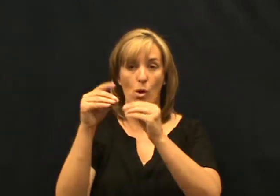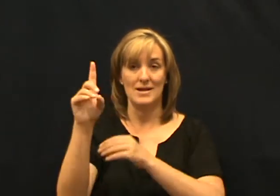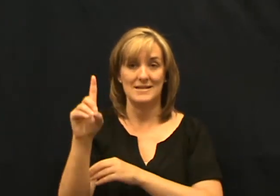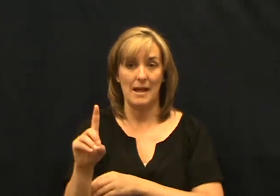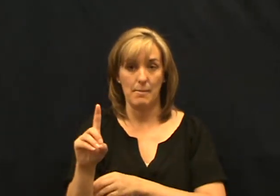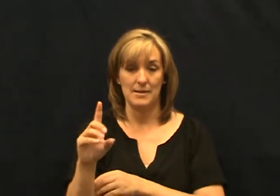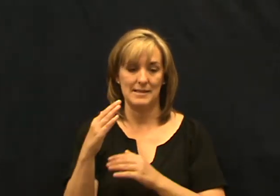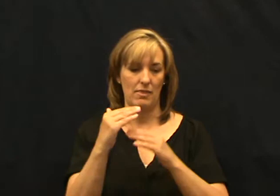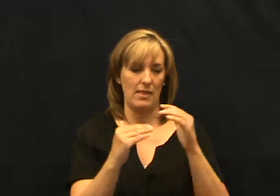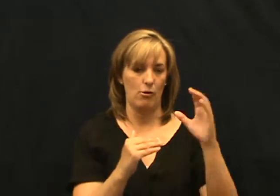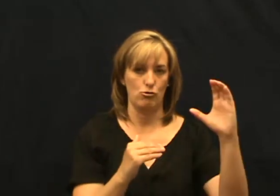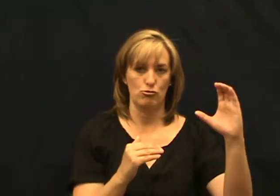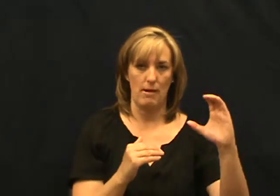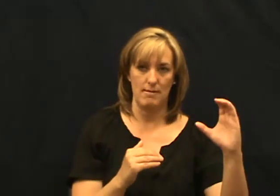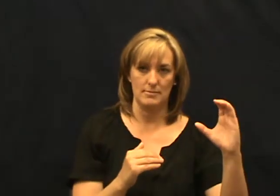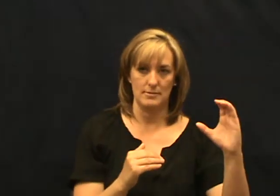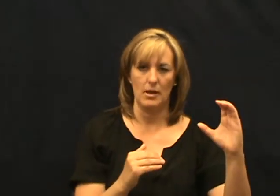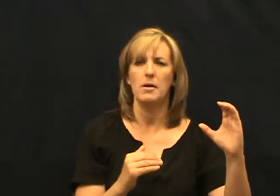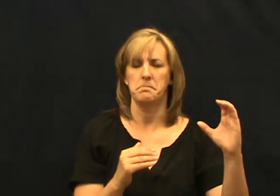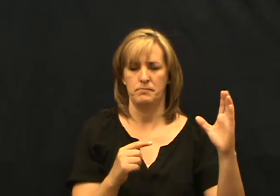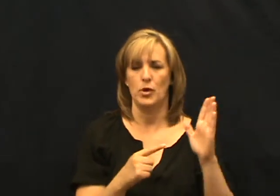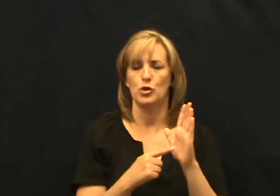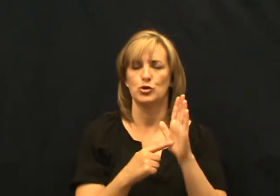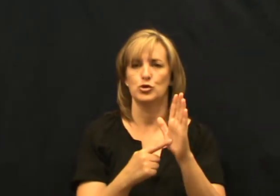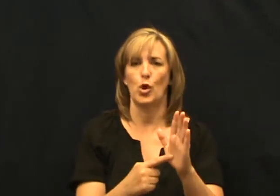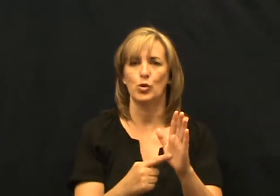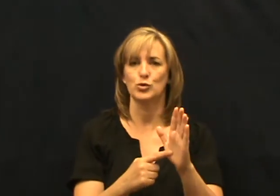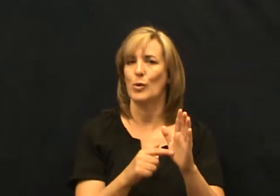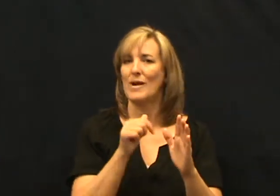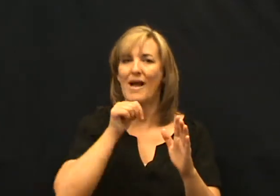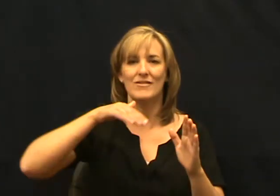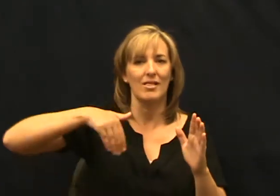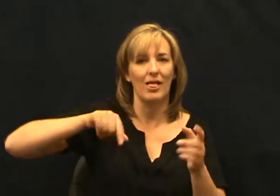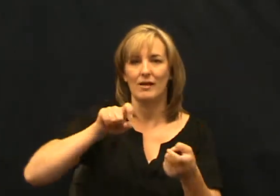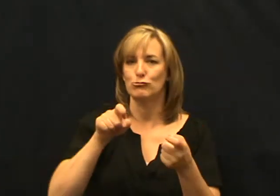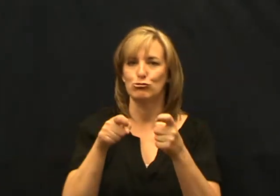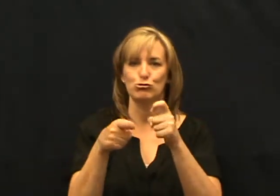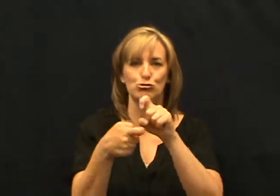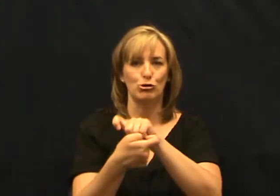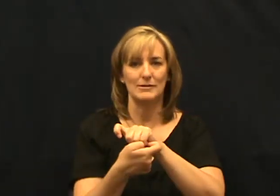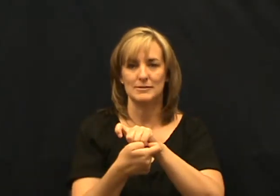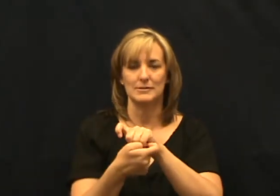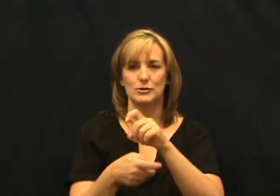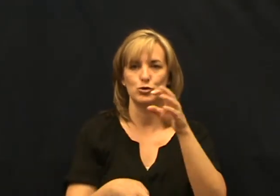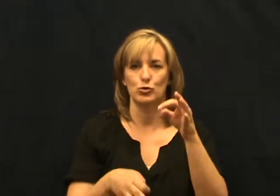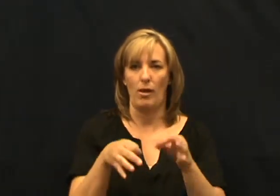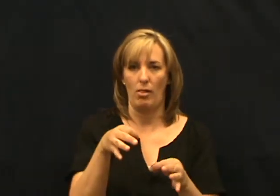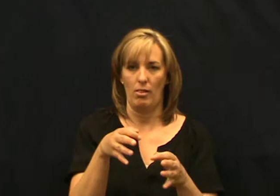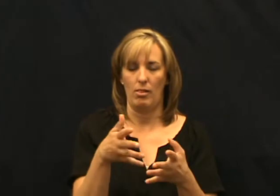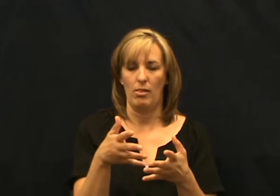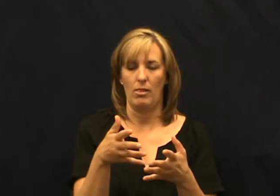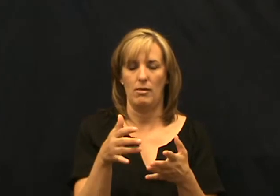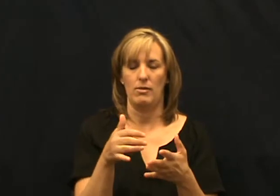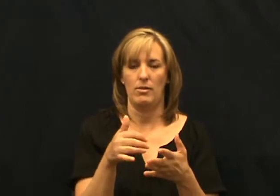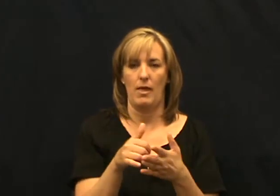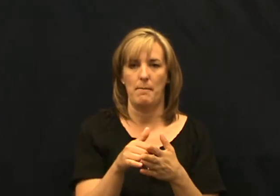that shows up in our unadjusted trial balance as an $8,100 debit balance in